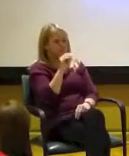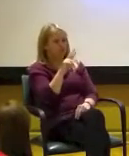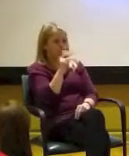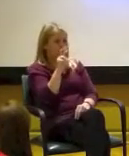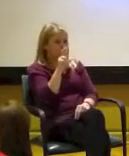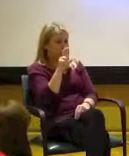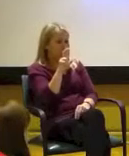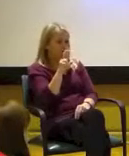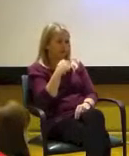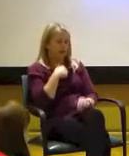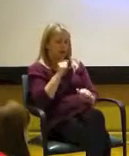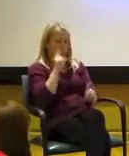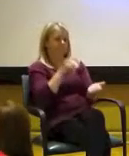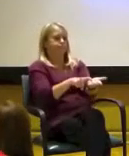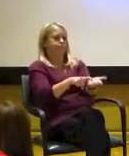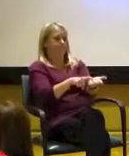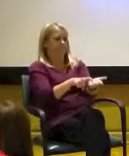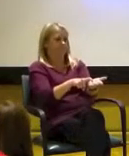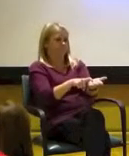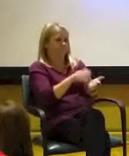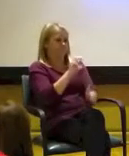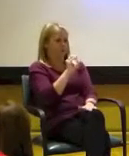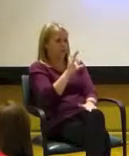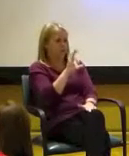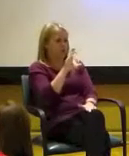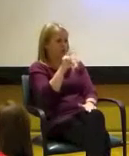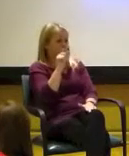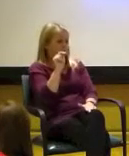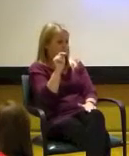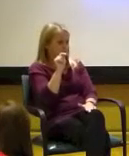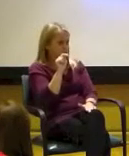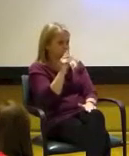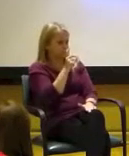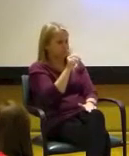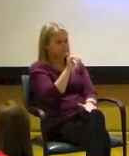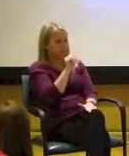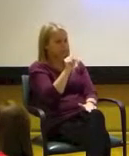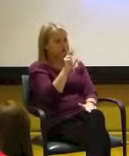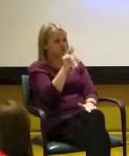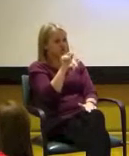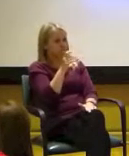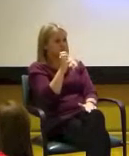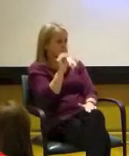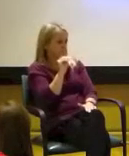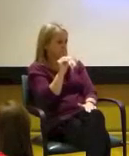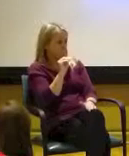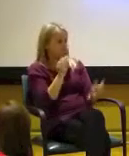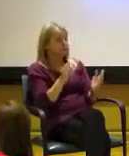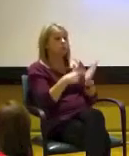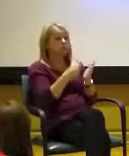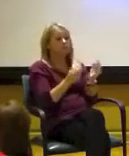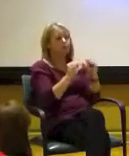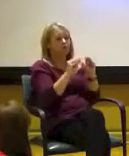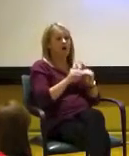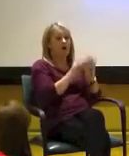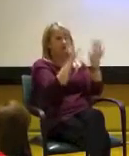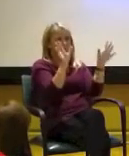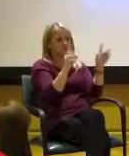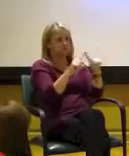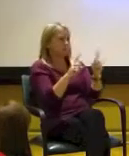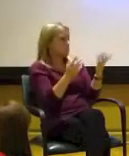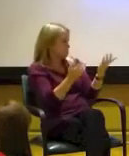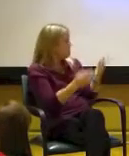you really do have occult dysraphism. Obviously, sometimes it's more obvious, as in the